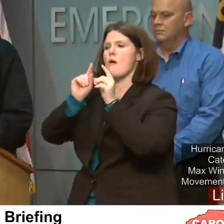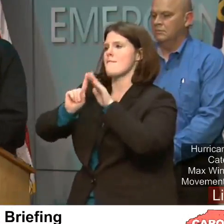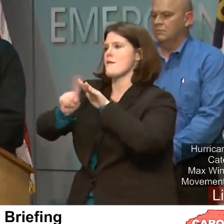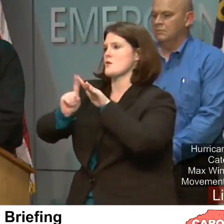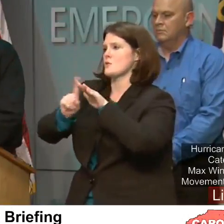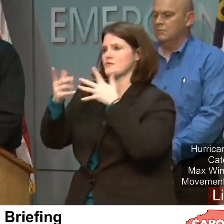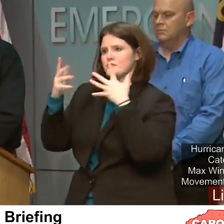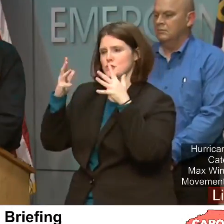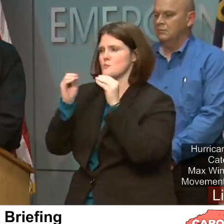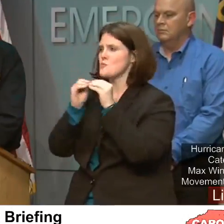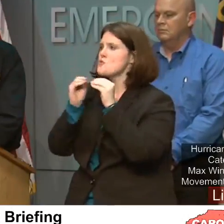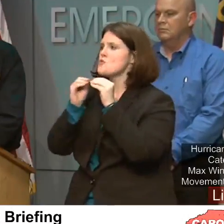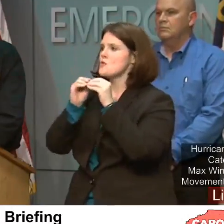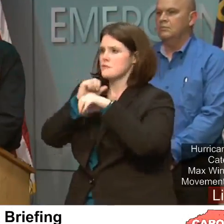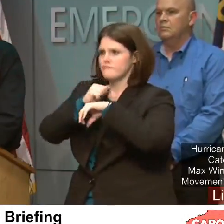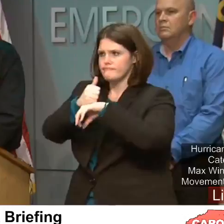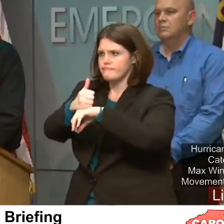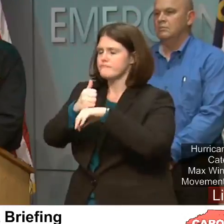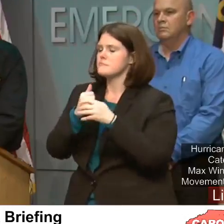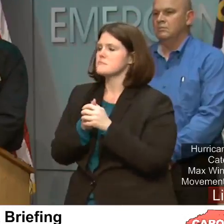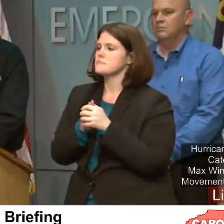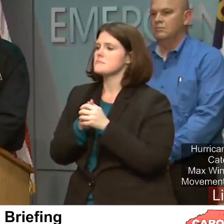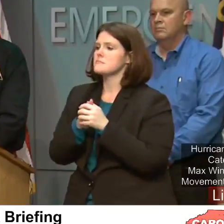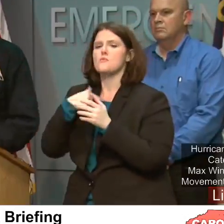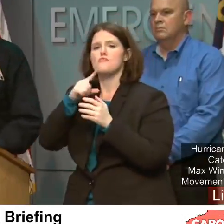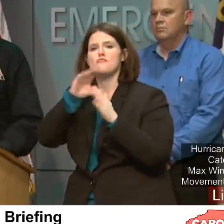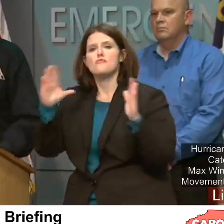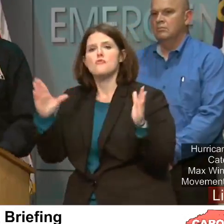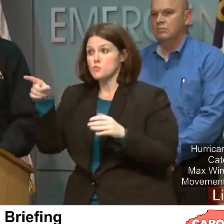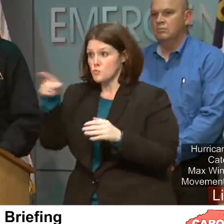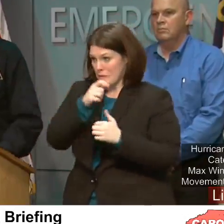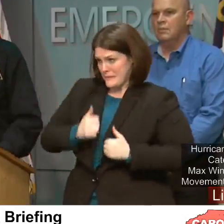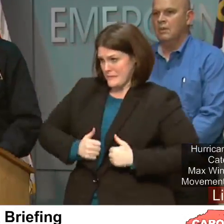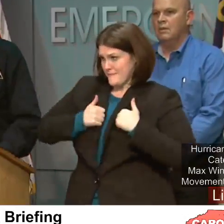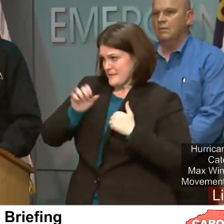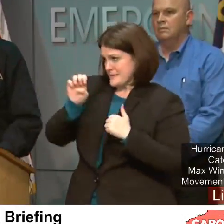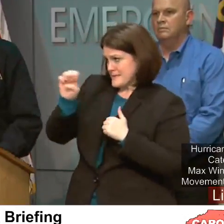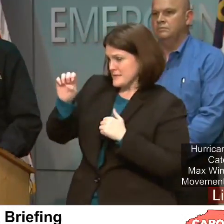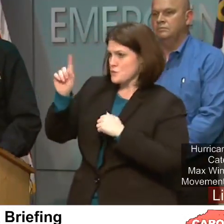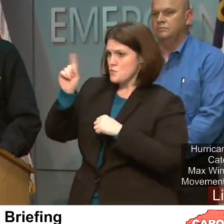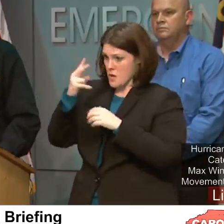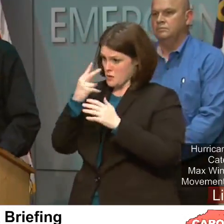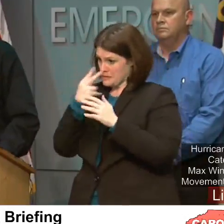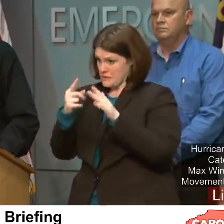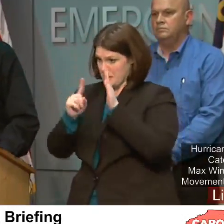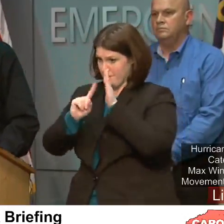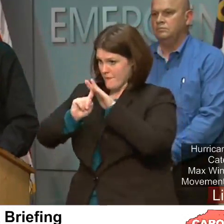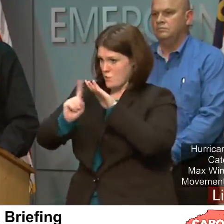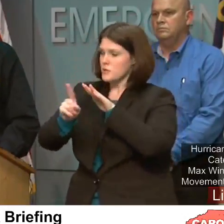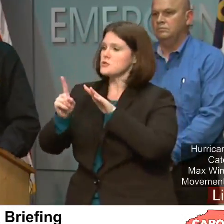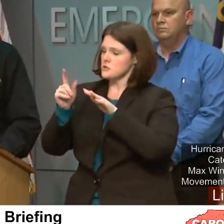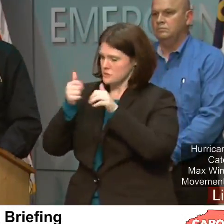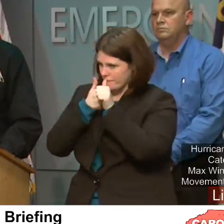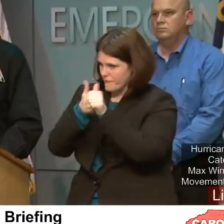areas, and I urge residents to heed those orders. Go now.